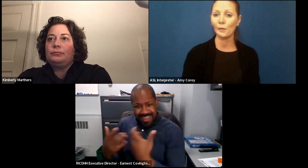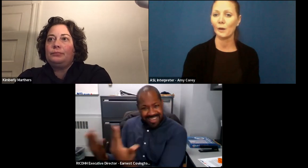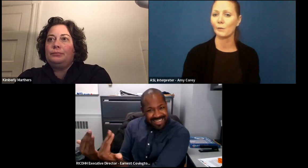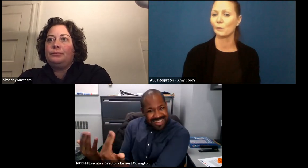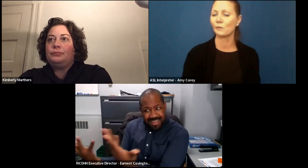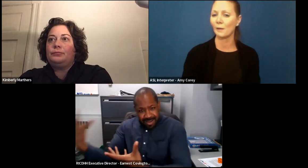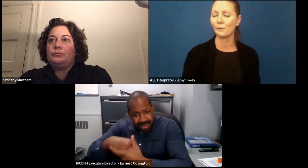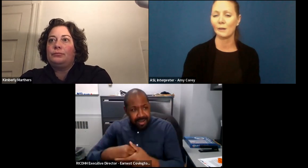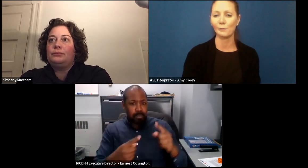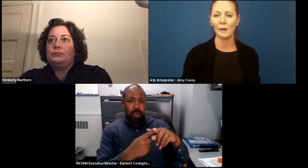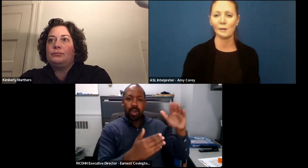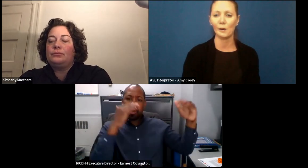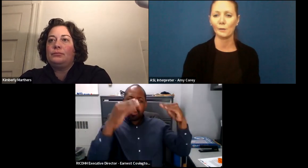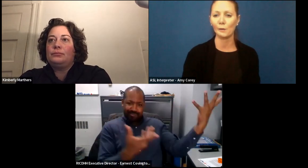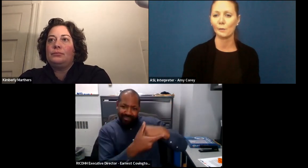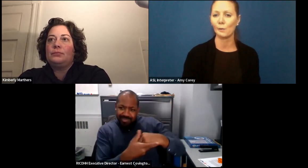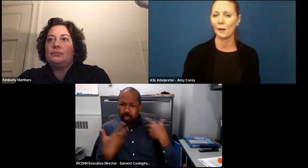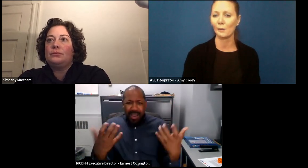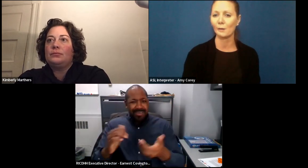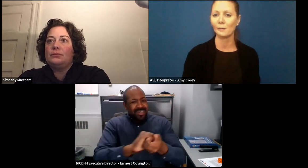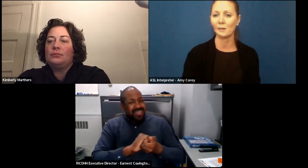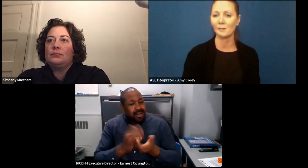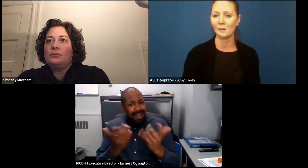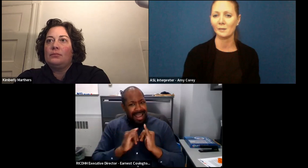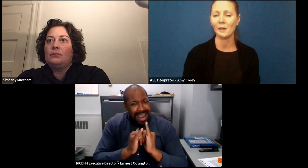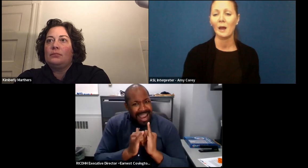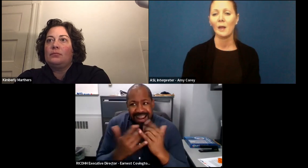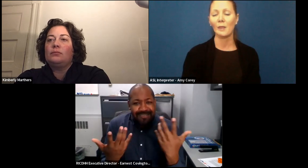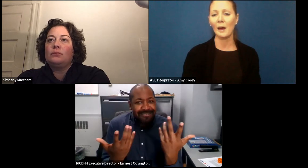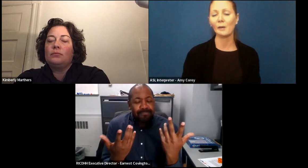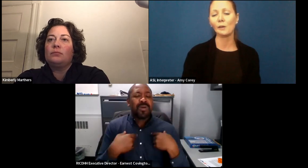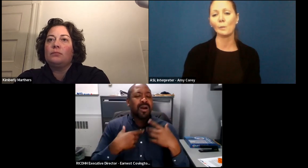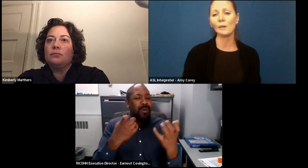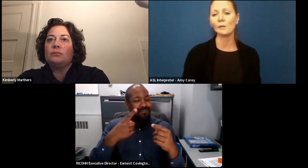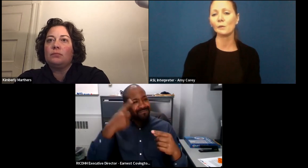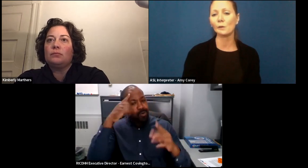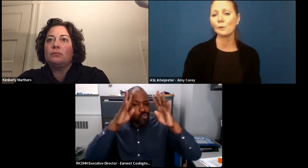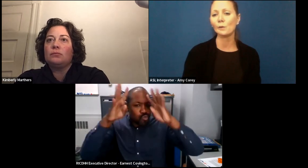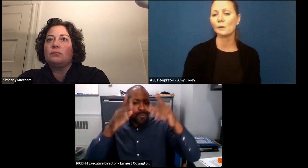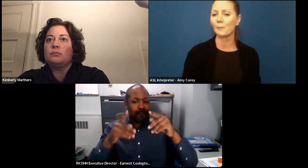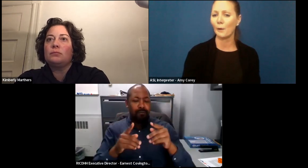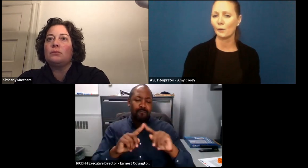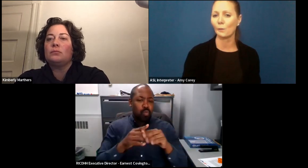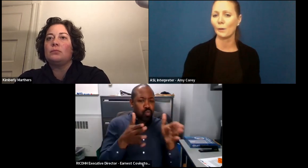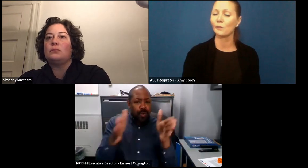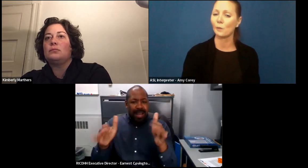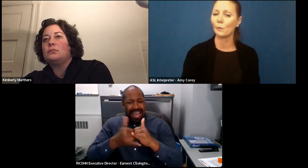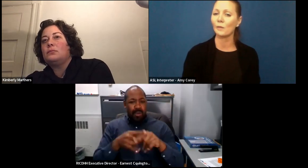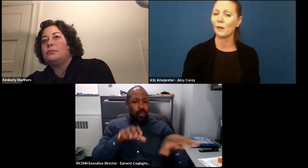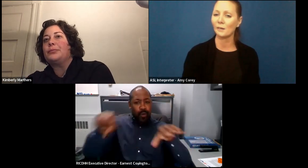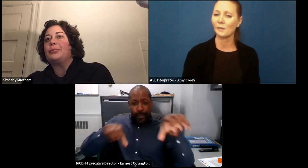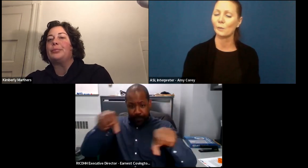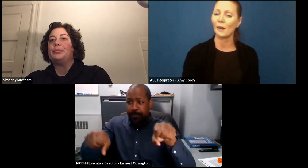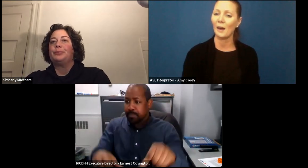youth of those deaf, blind, and hard of hearing Rhode Island citizens that, we could include and partner with. So one